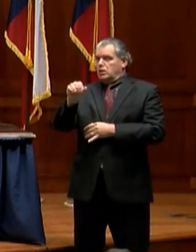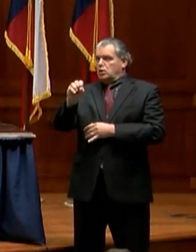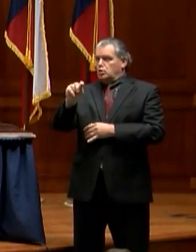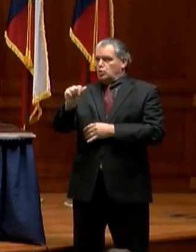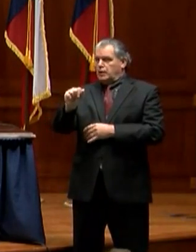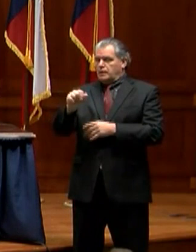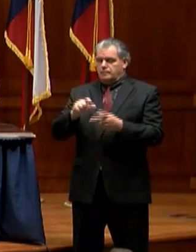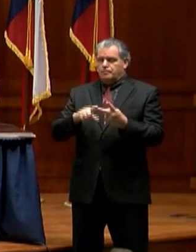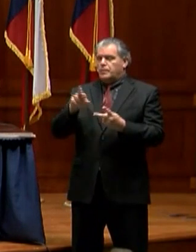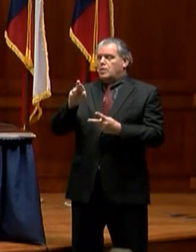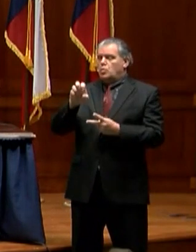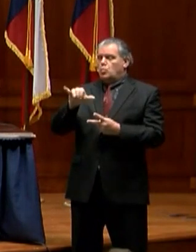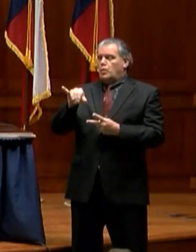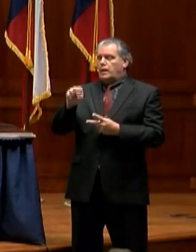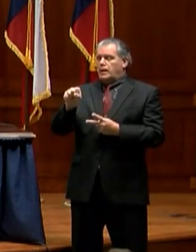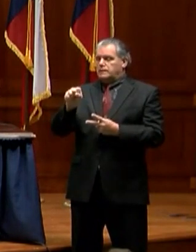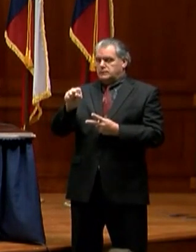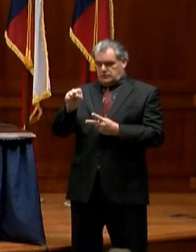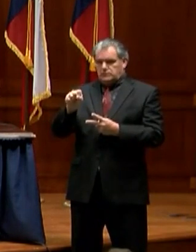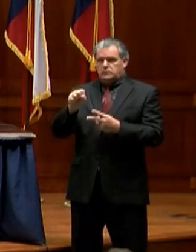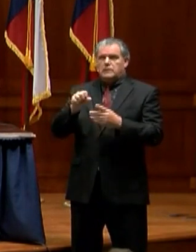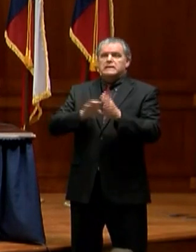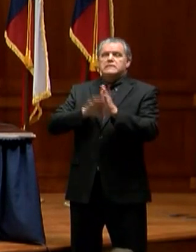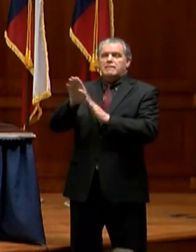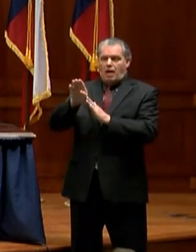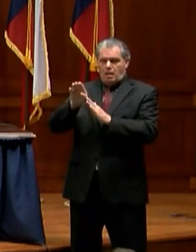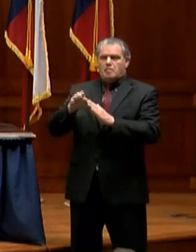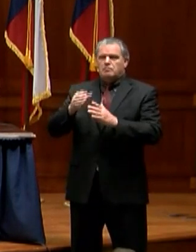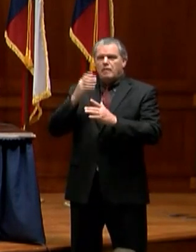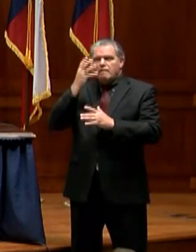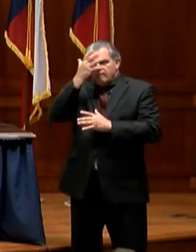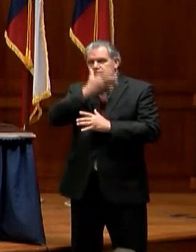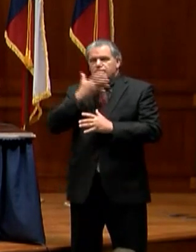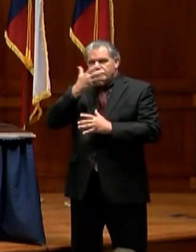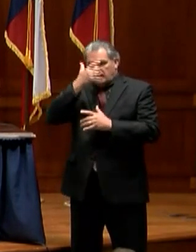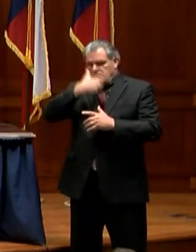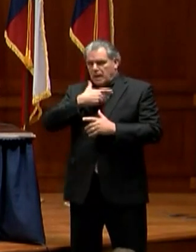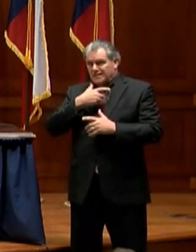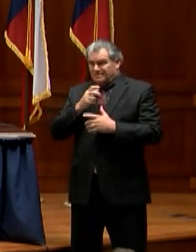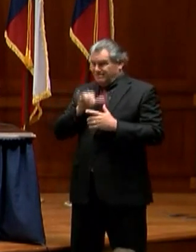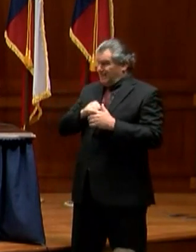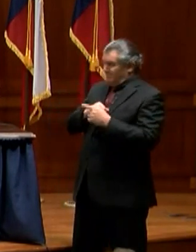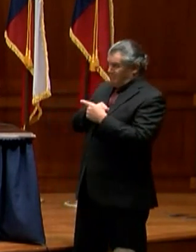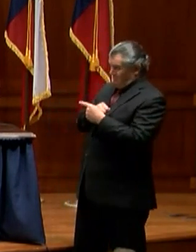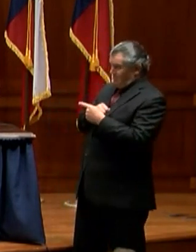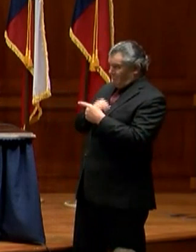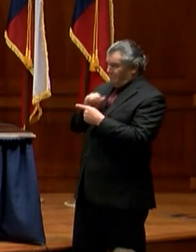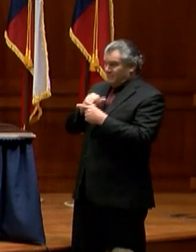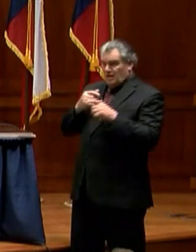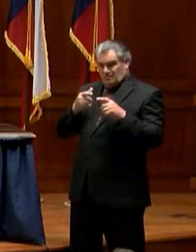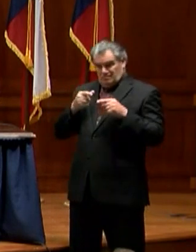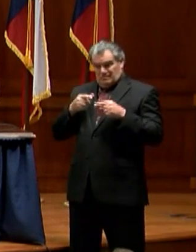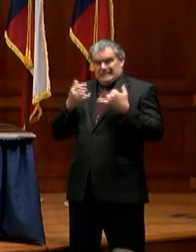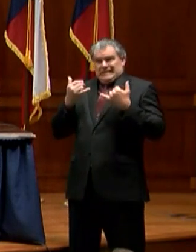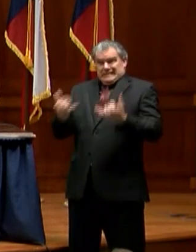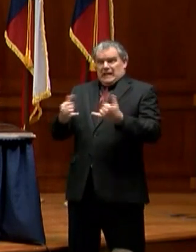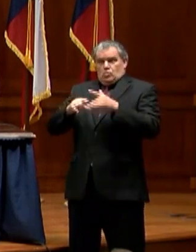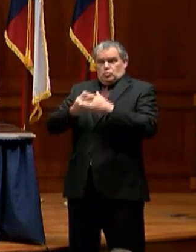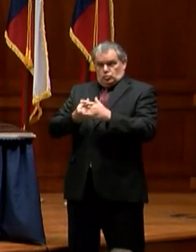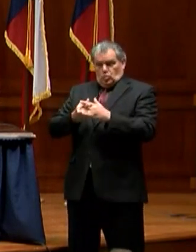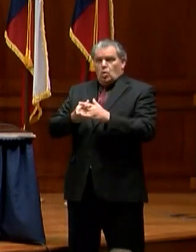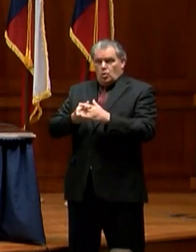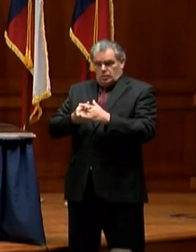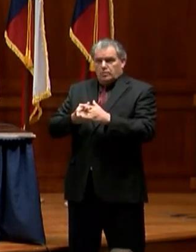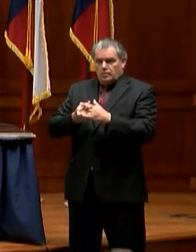on these face masks. And while it looks simple, this is a life-saving device right now. And the fact that they're putting these in production today, not their normal scope